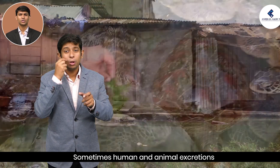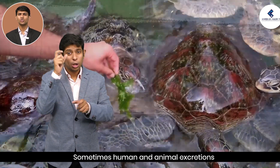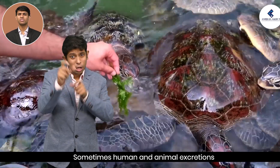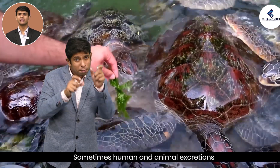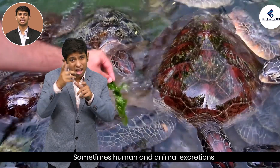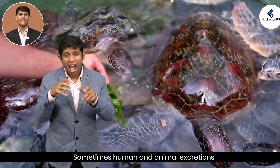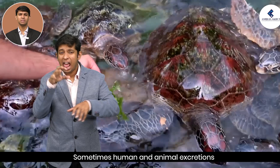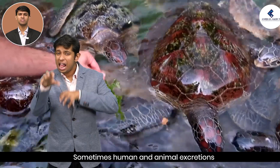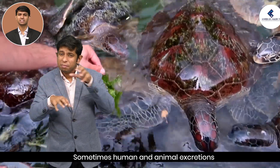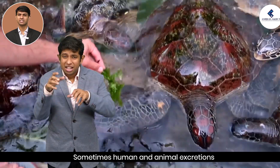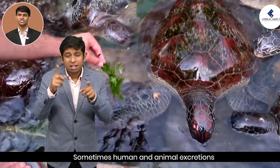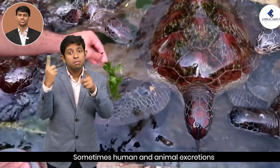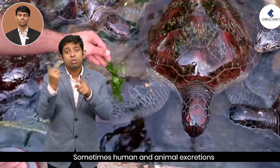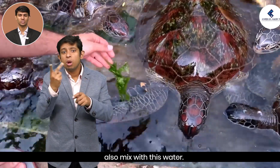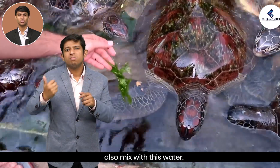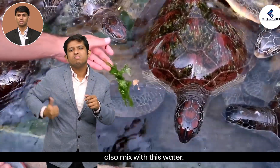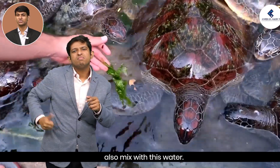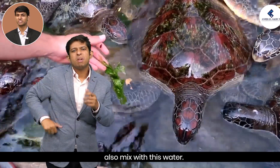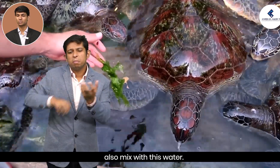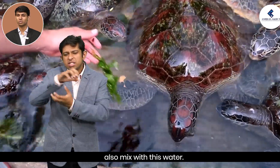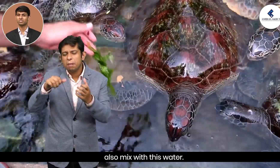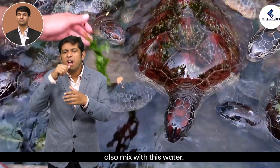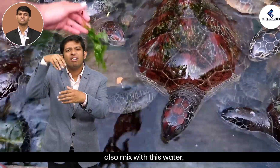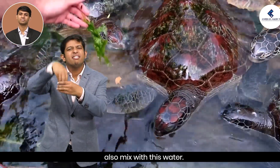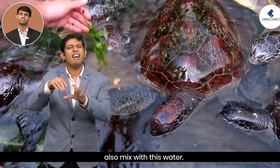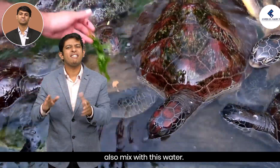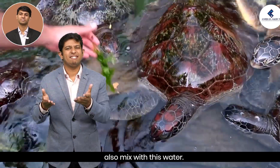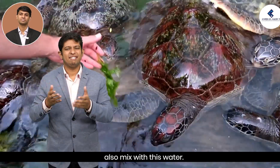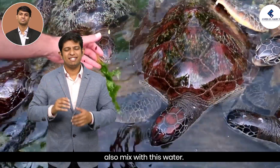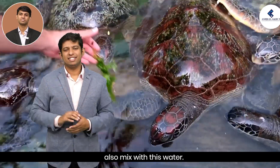Sometimes, human and animal excretions also mix with this water.